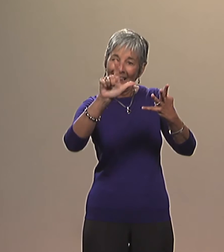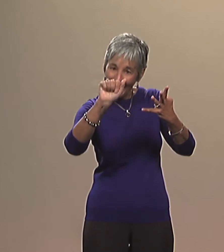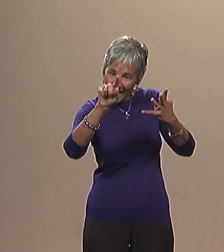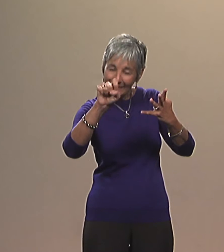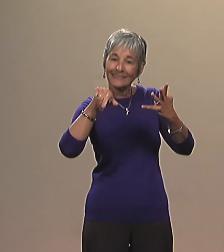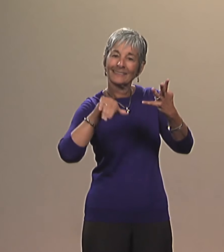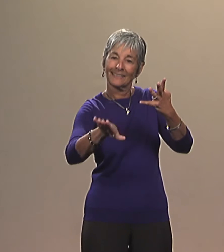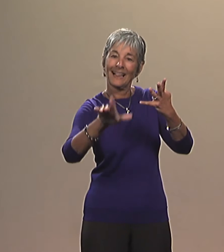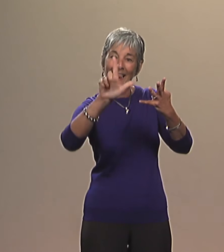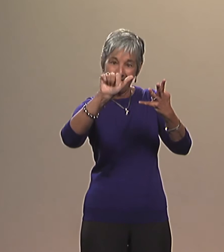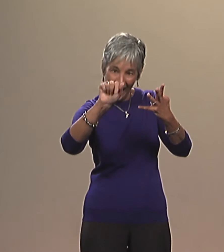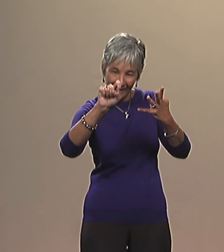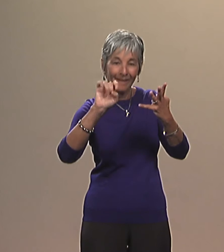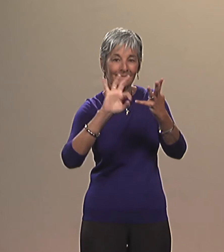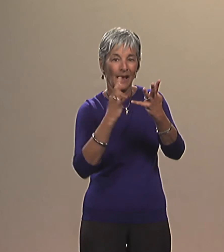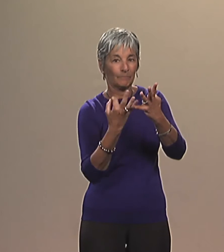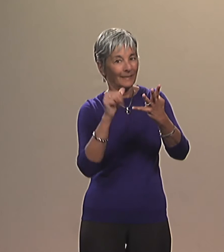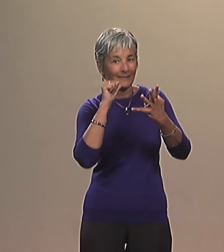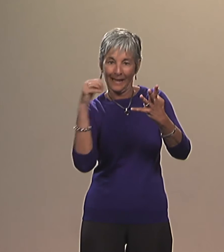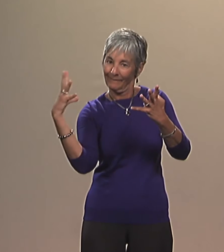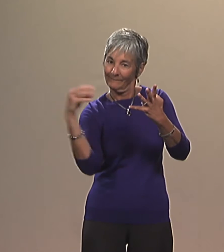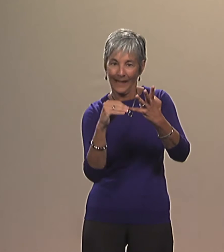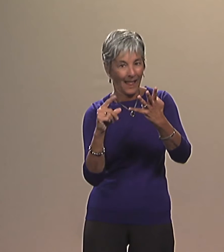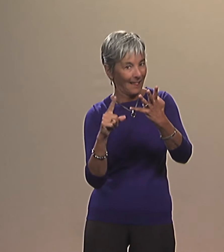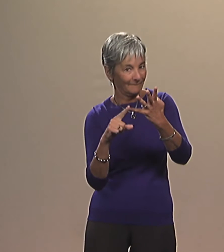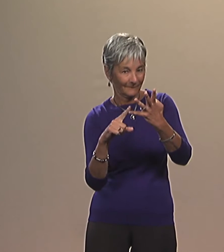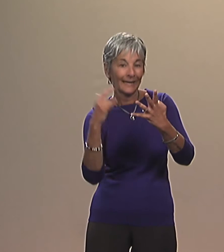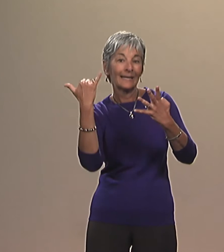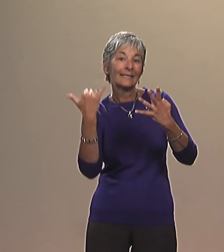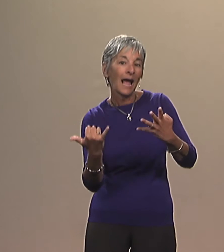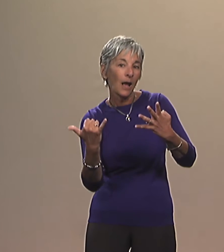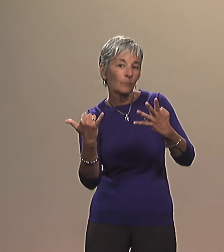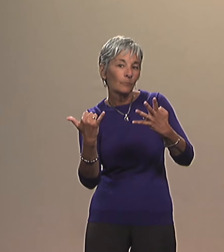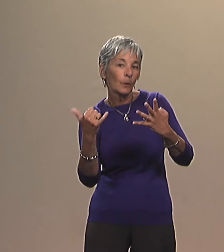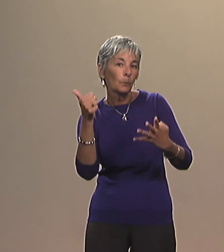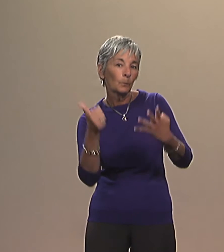late and entered programs late, and families were not involved in the programs.